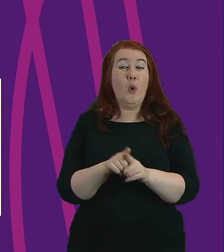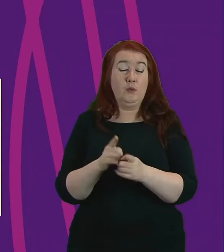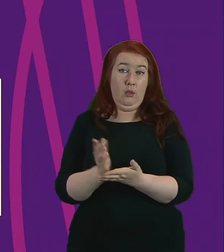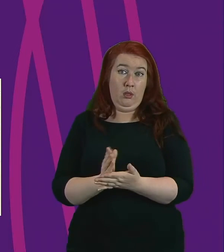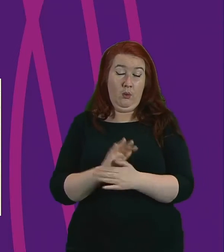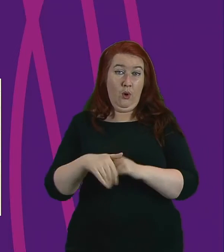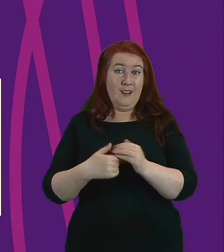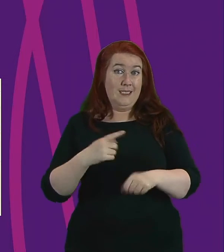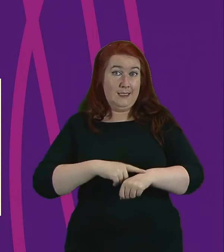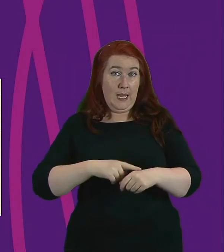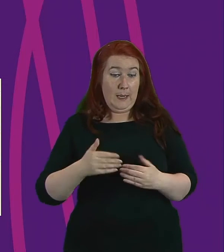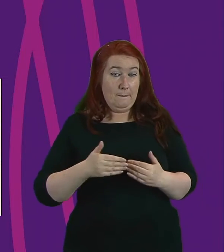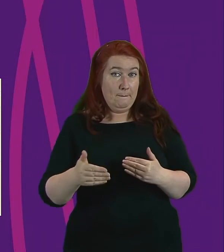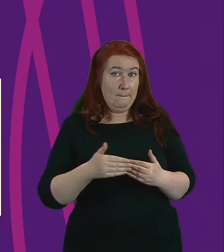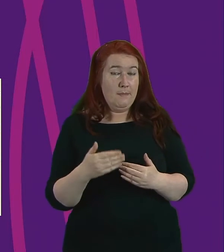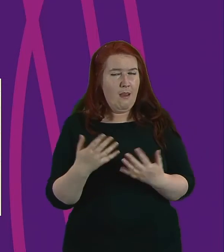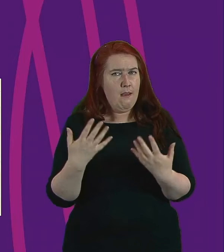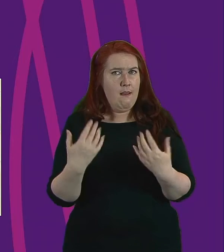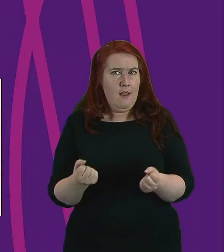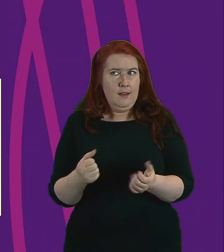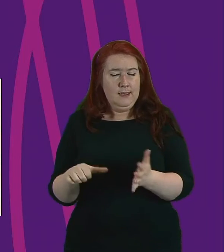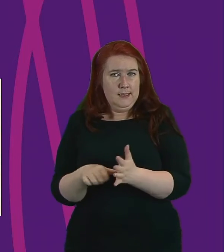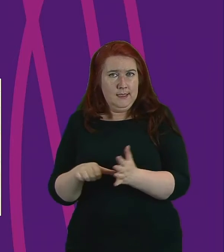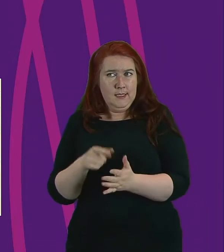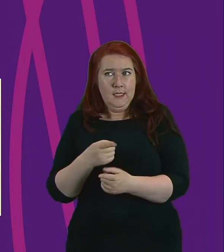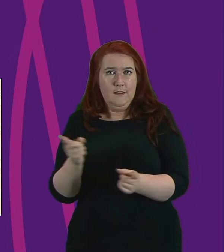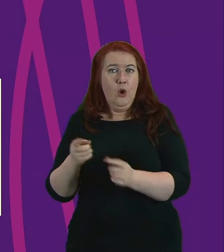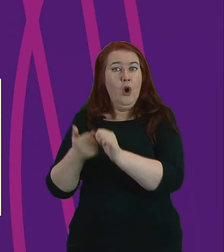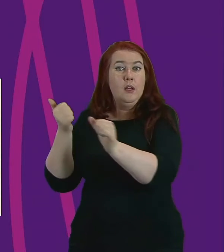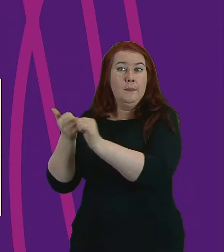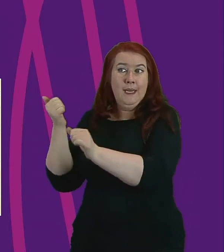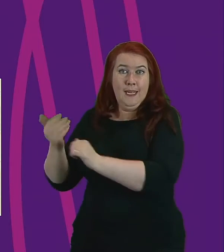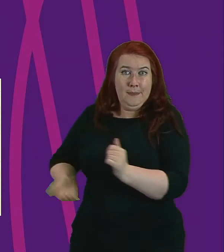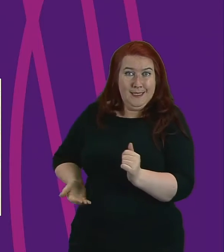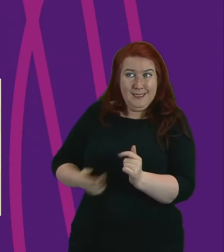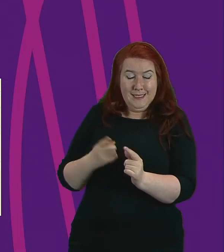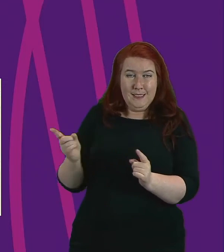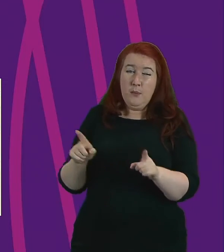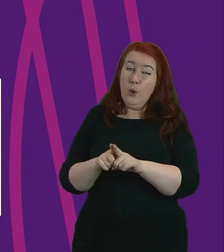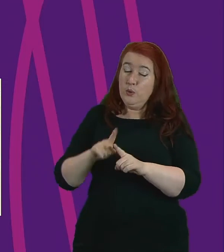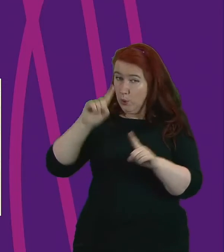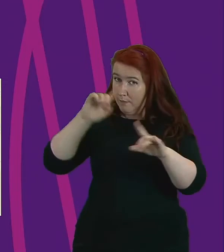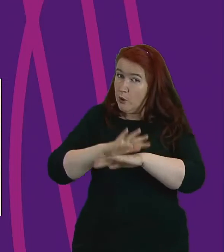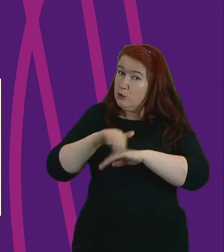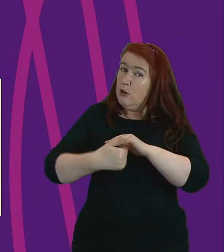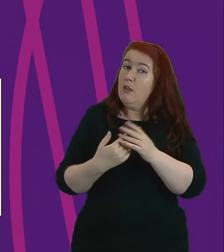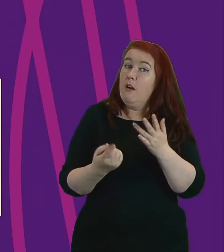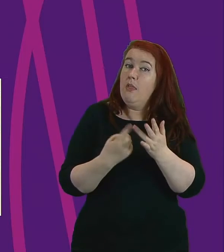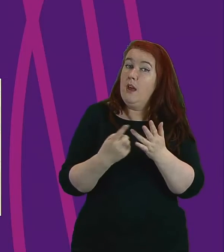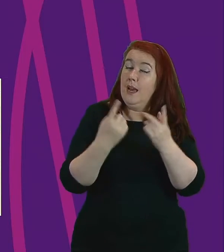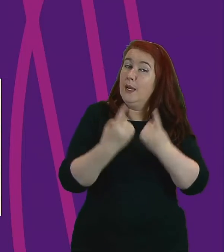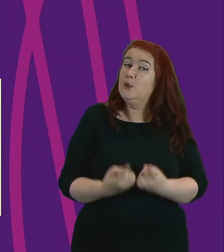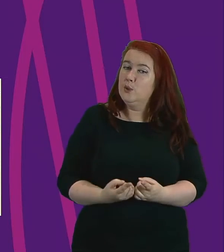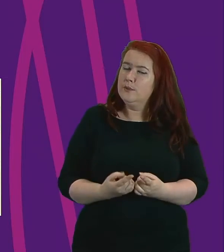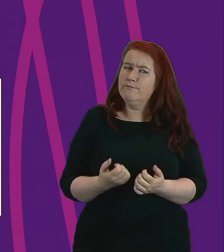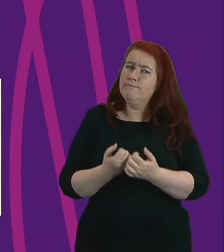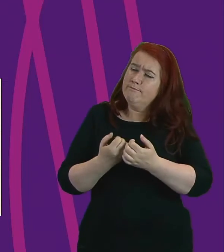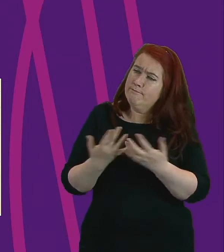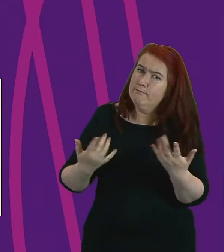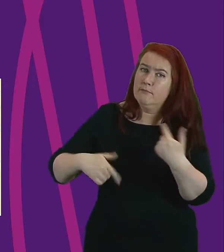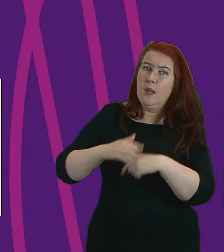is creating issues for our business as we move out of lockdown. There is confusion about other issues too, and many members have spoken